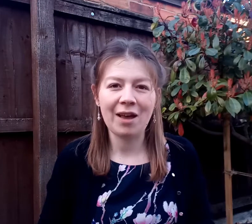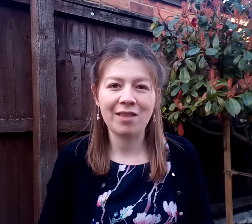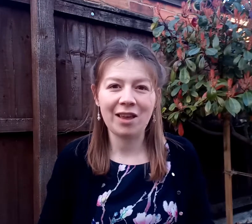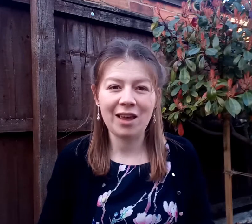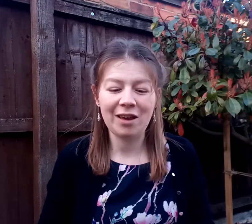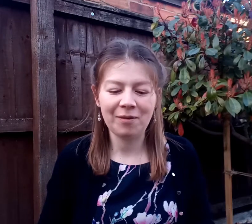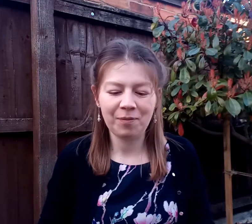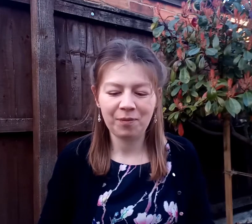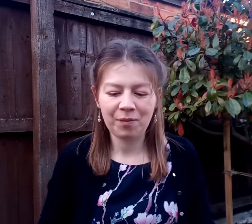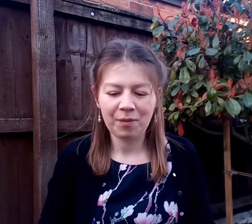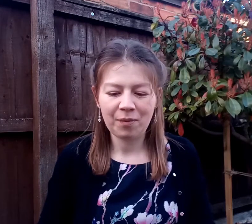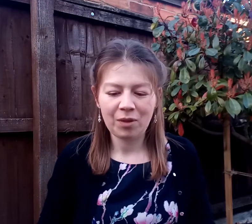the king.